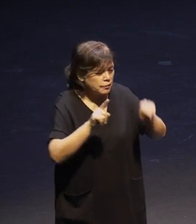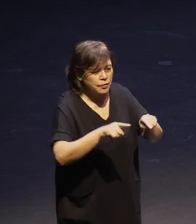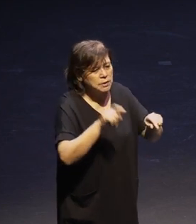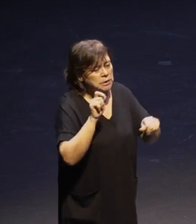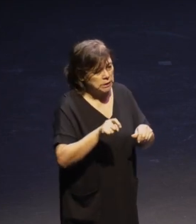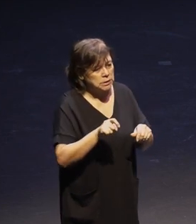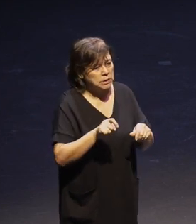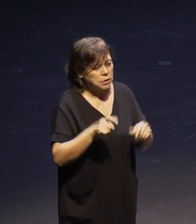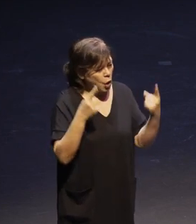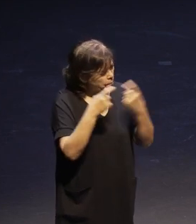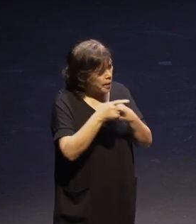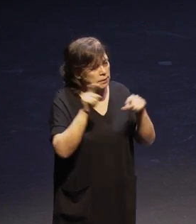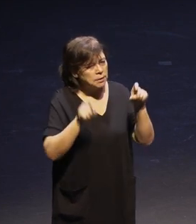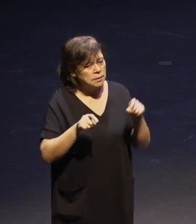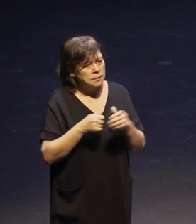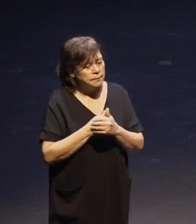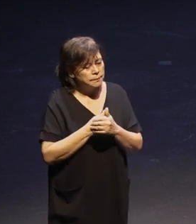enrich, you know, but also,